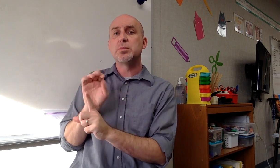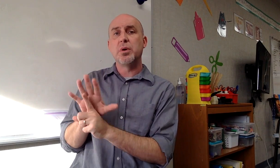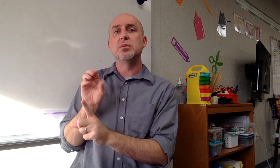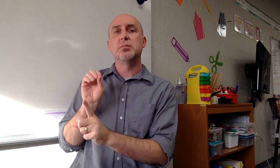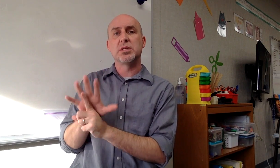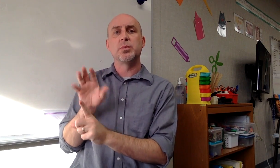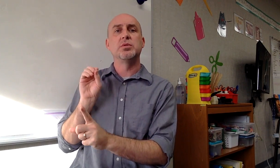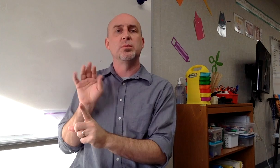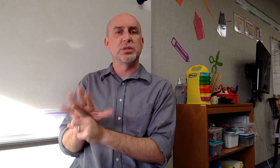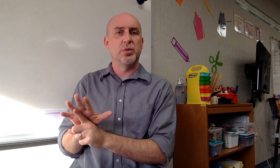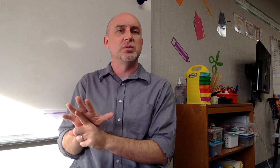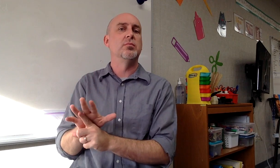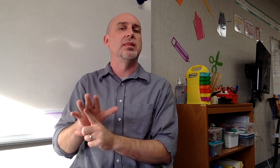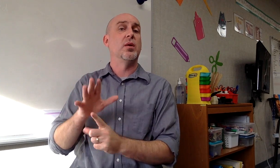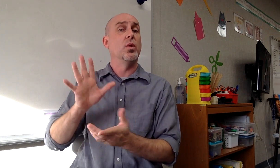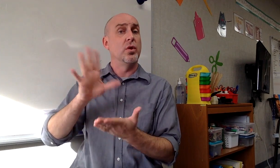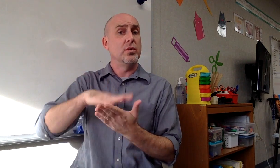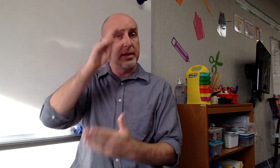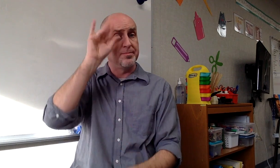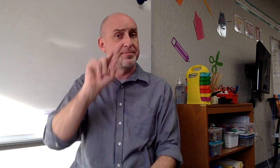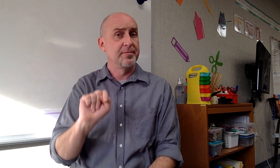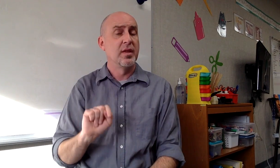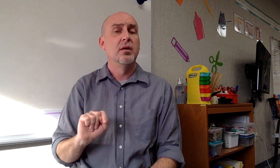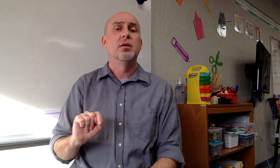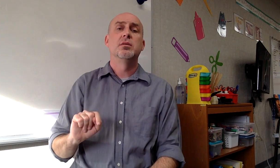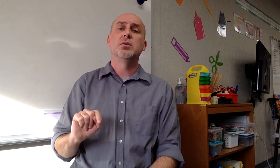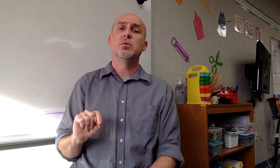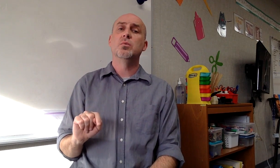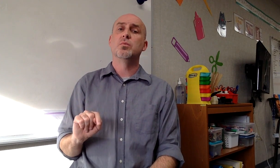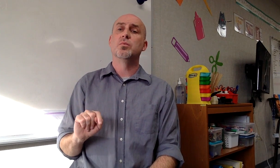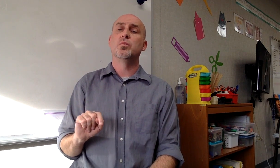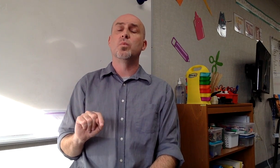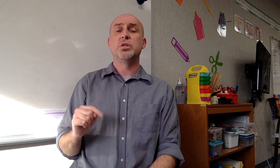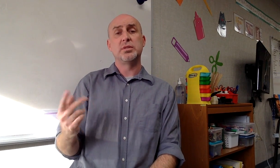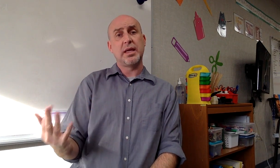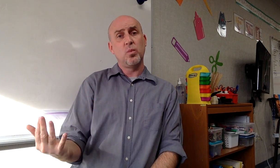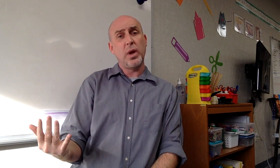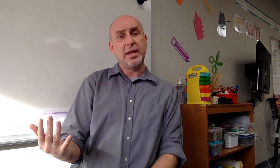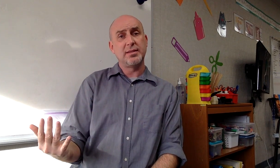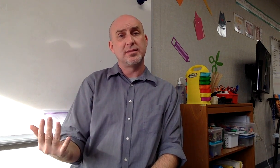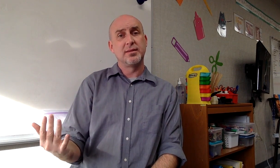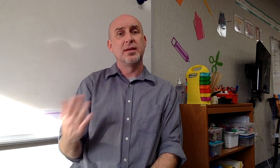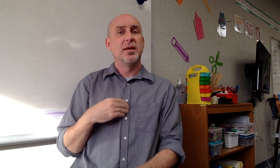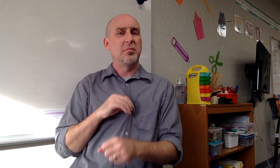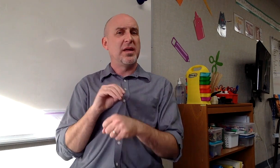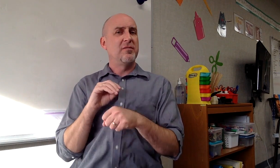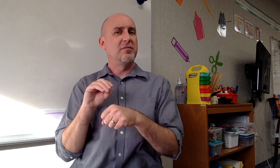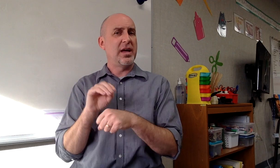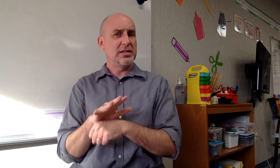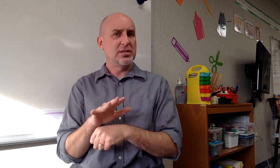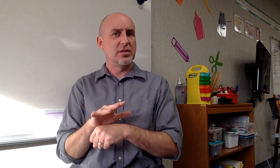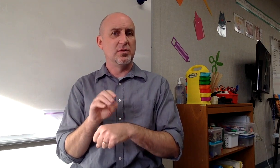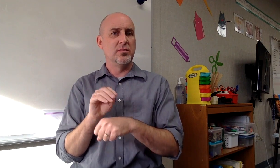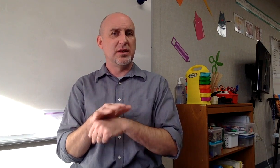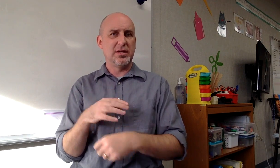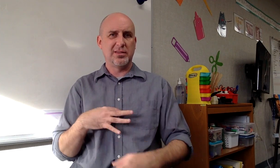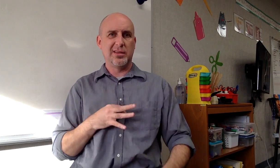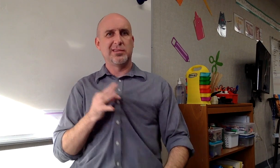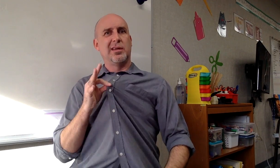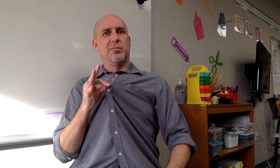expose them, and they will learn it. So when you sign wait, my advice to you, I just caught my